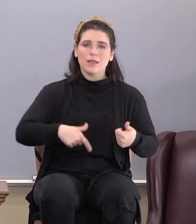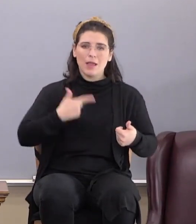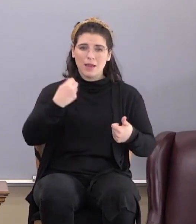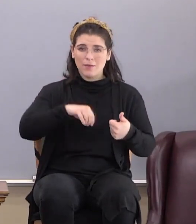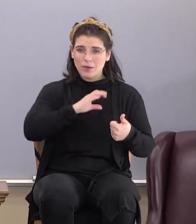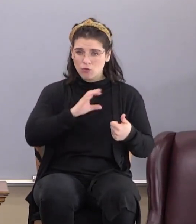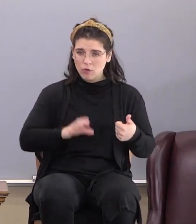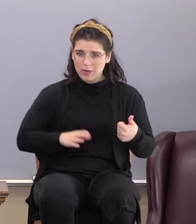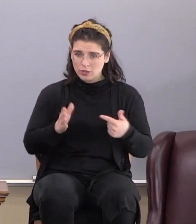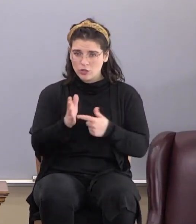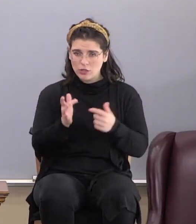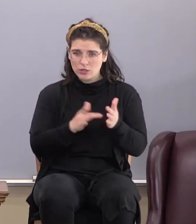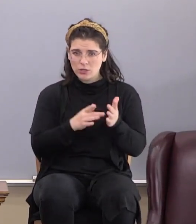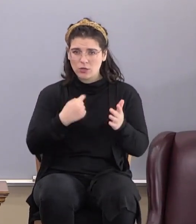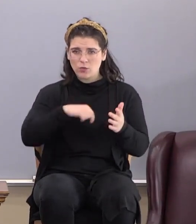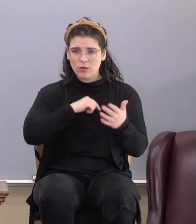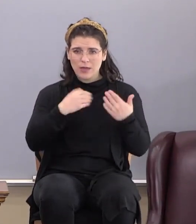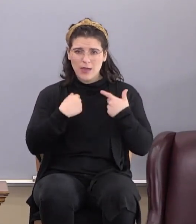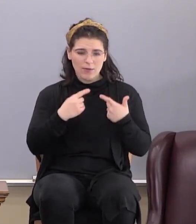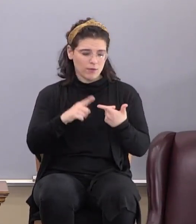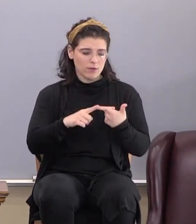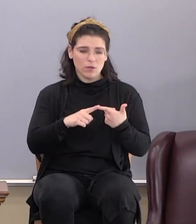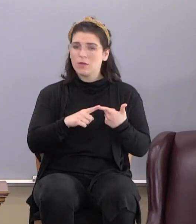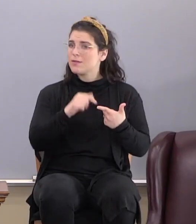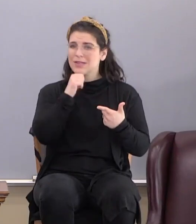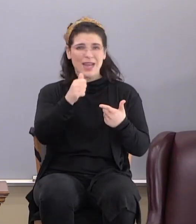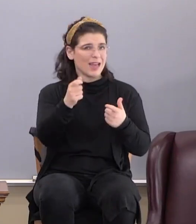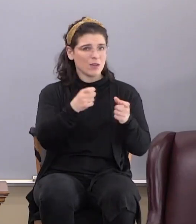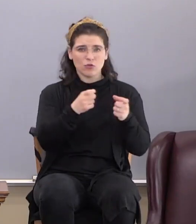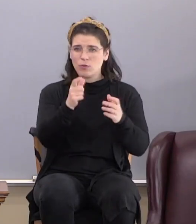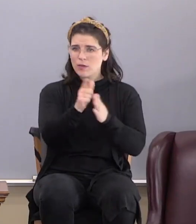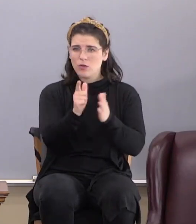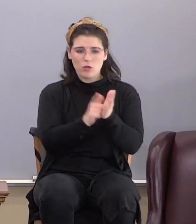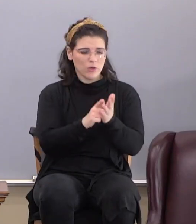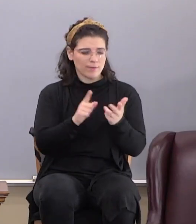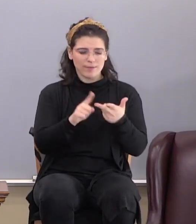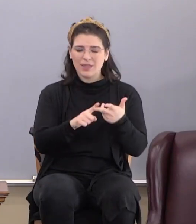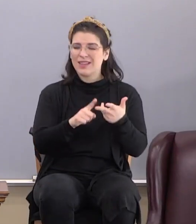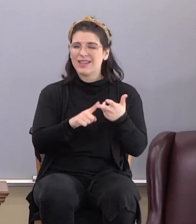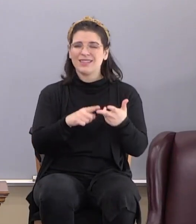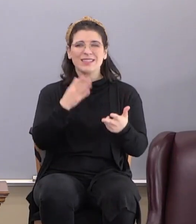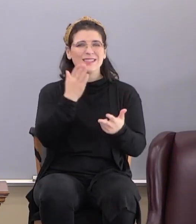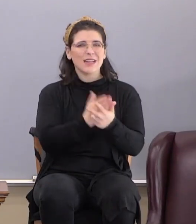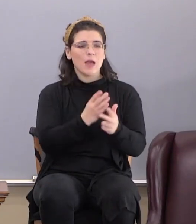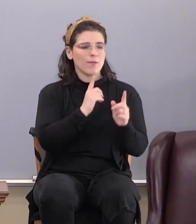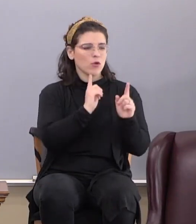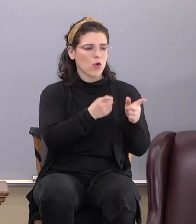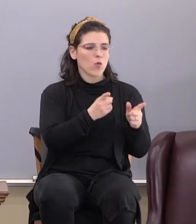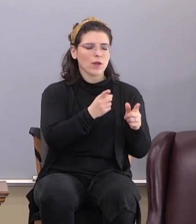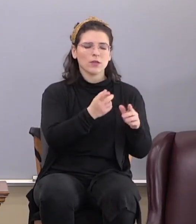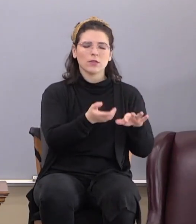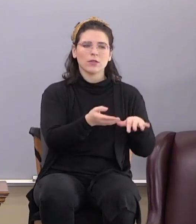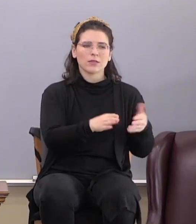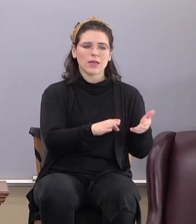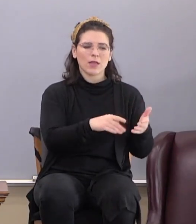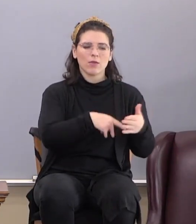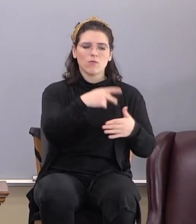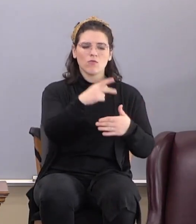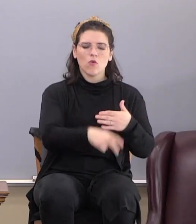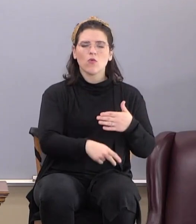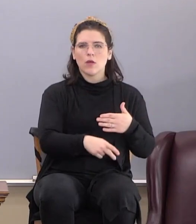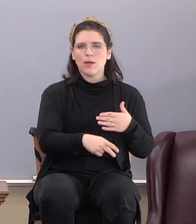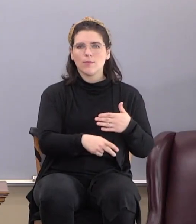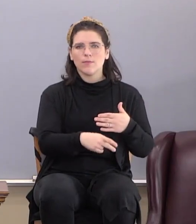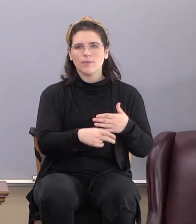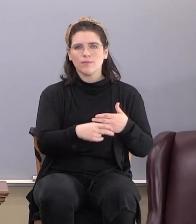gravitating towards that death program, because that's all it engenders, is death failure because of the weakness of